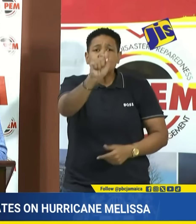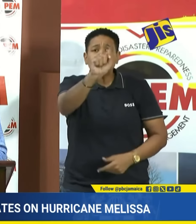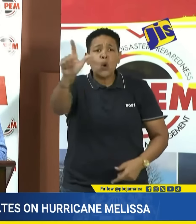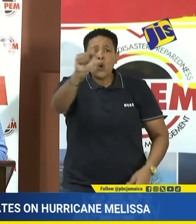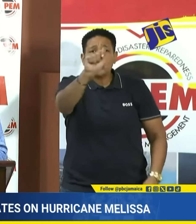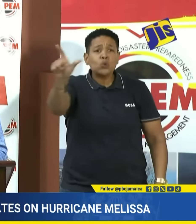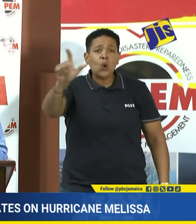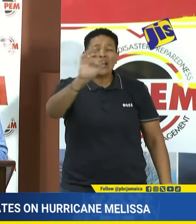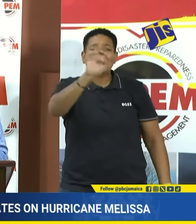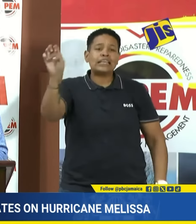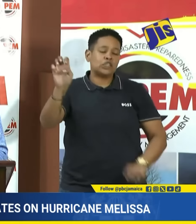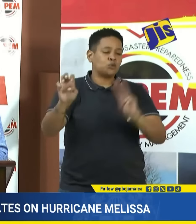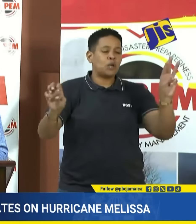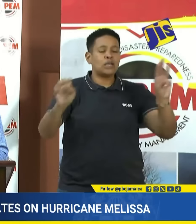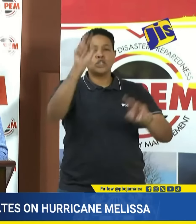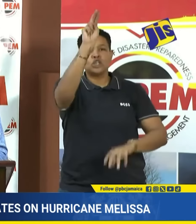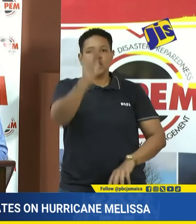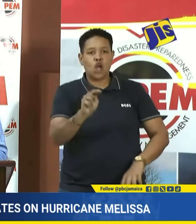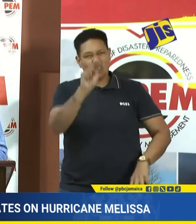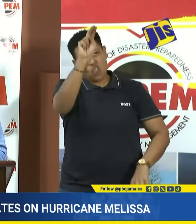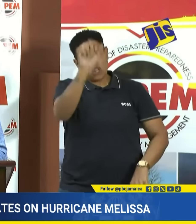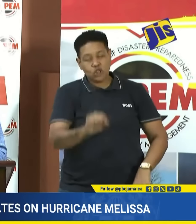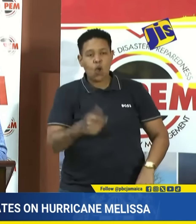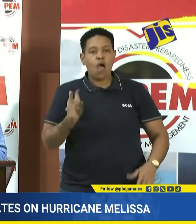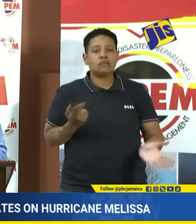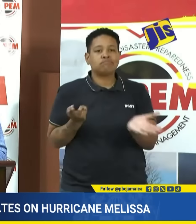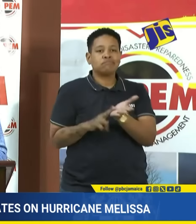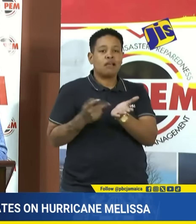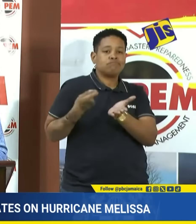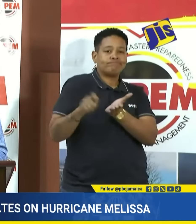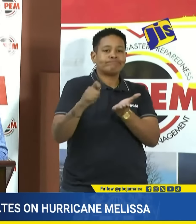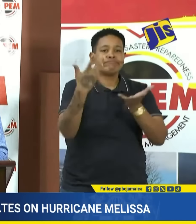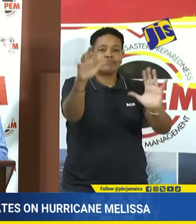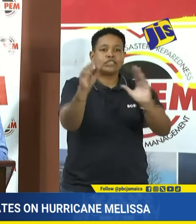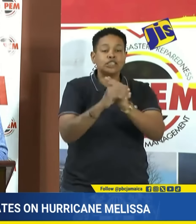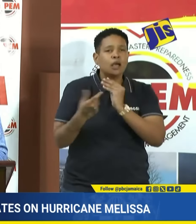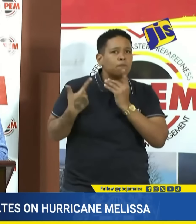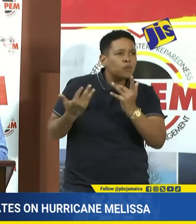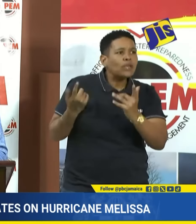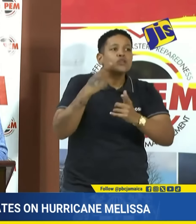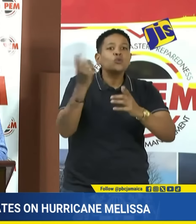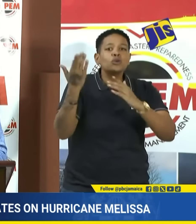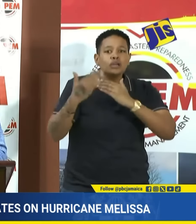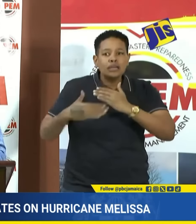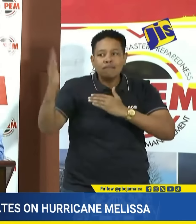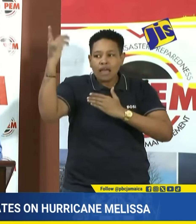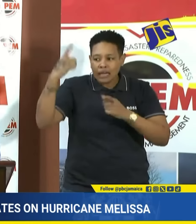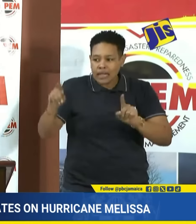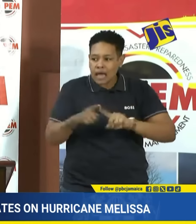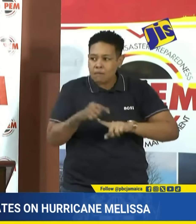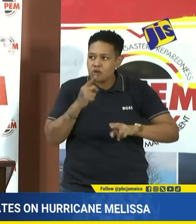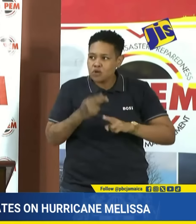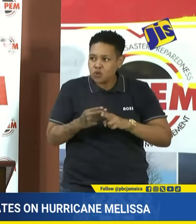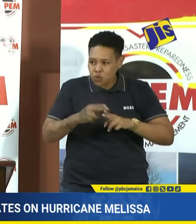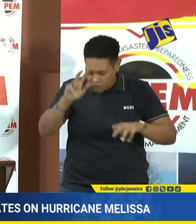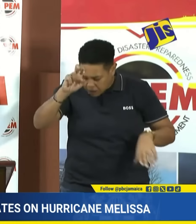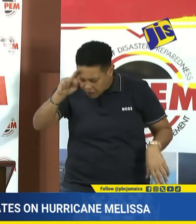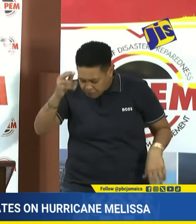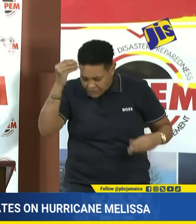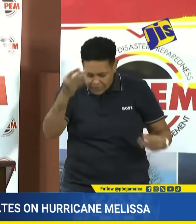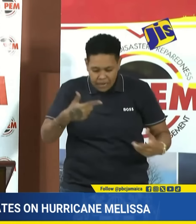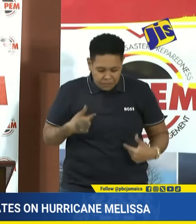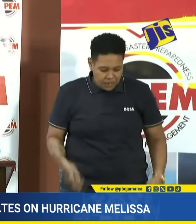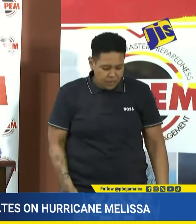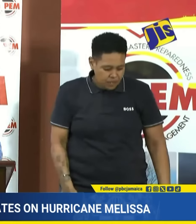toll, east, west, and north, south, I have already signed the order, and I'm just waiting to effect it. So as soon as everyone tells